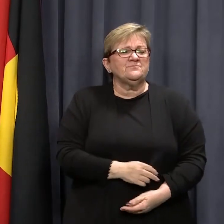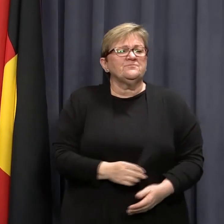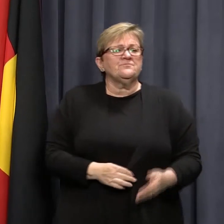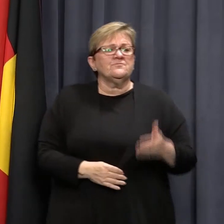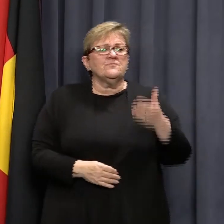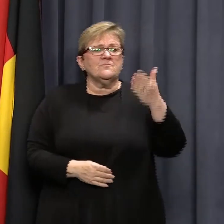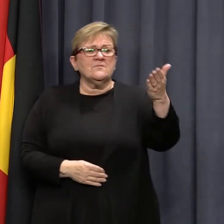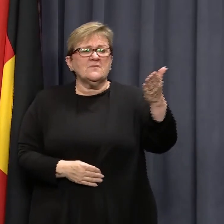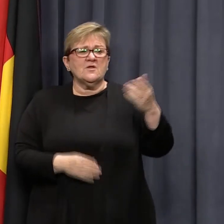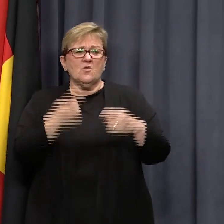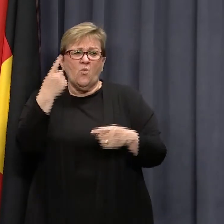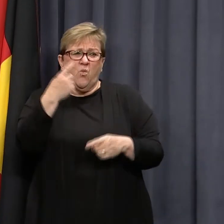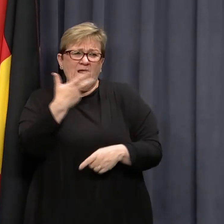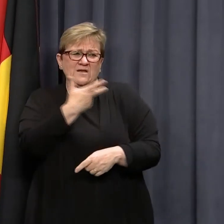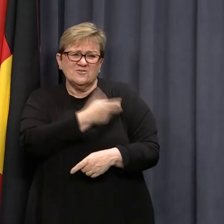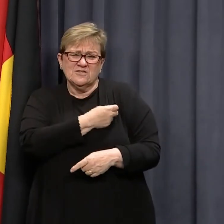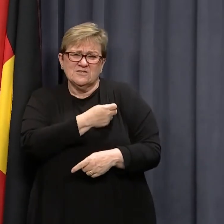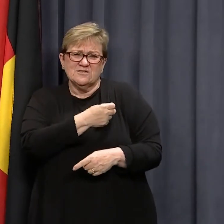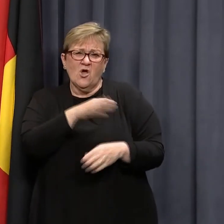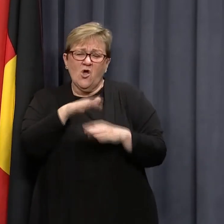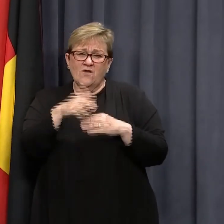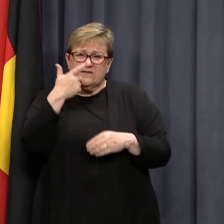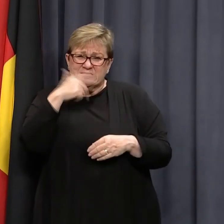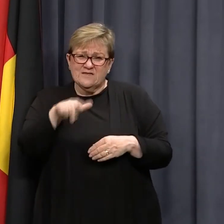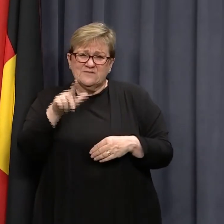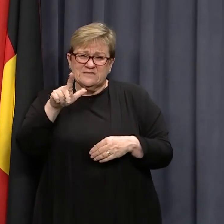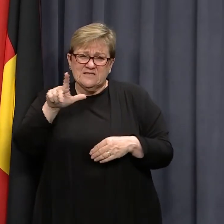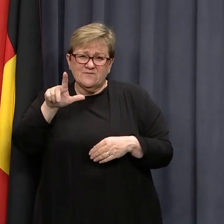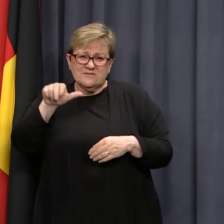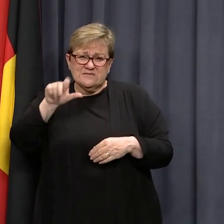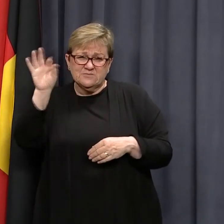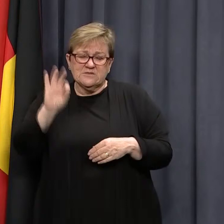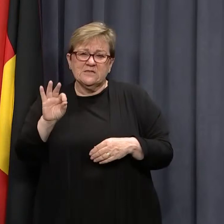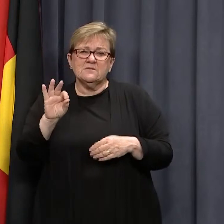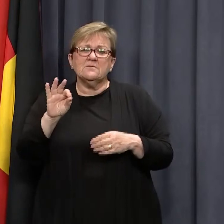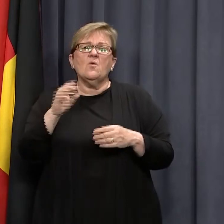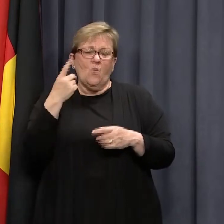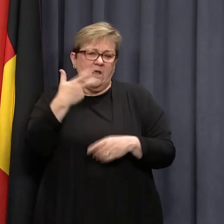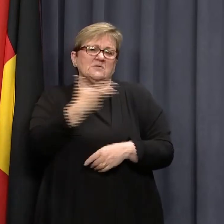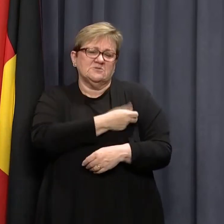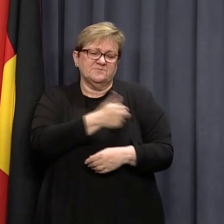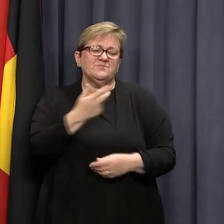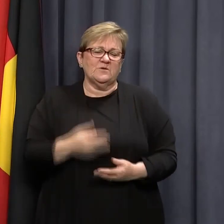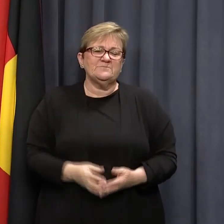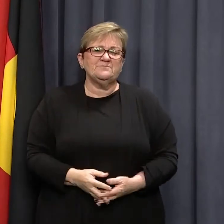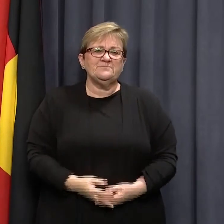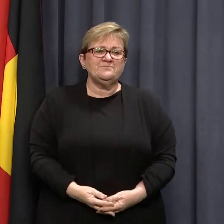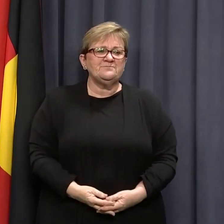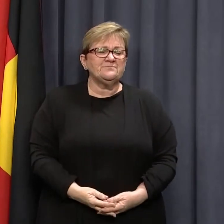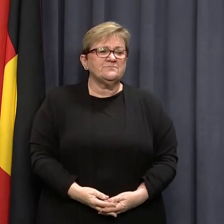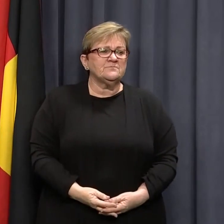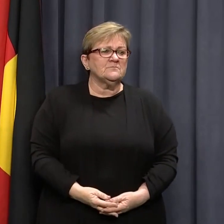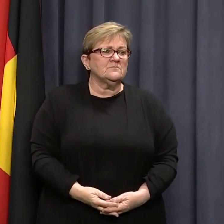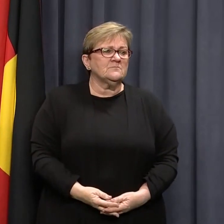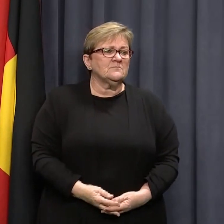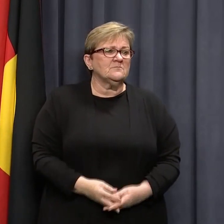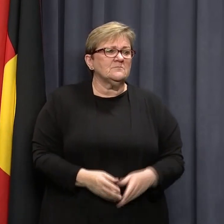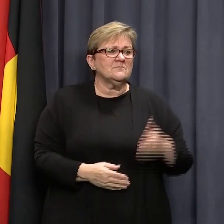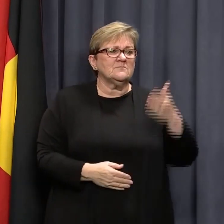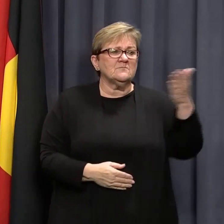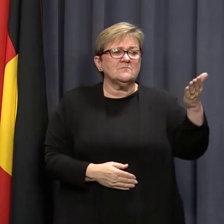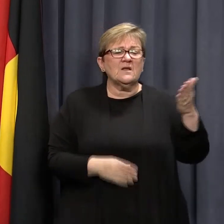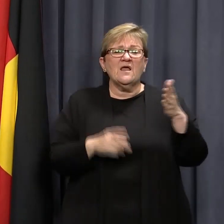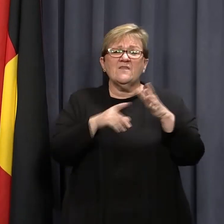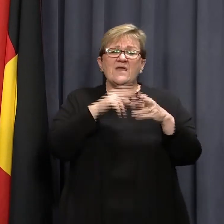clarify, that's one jab, is it? Or when you say over 76%, is that? I've had at least one jab, yeah. Has the AFL approached